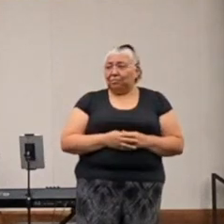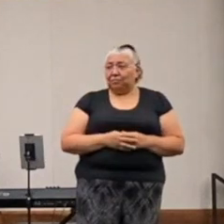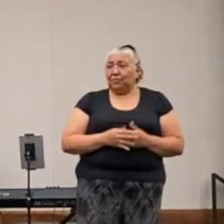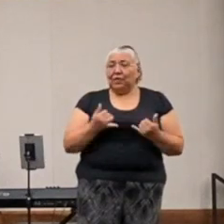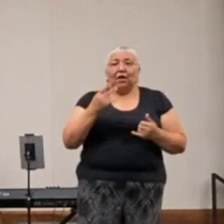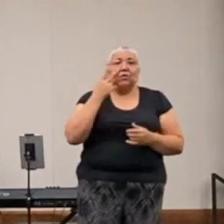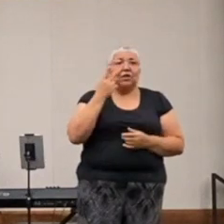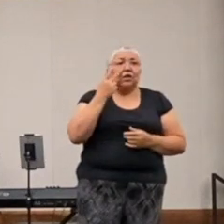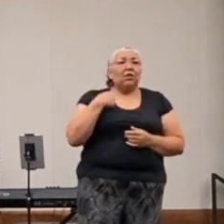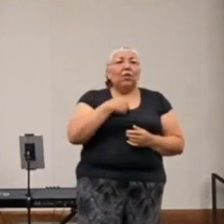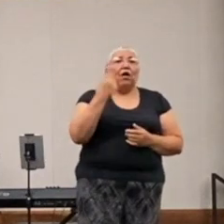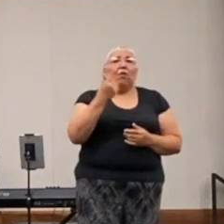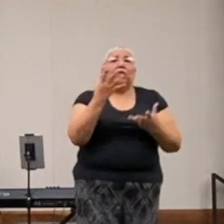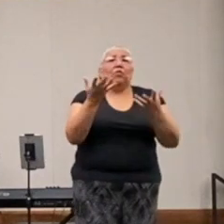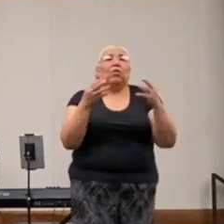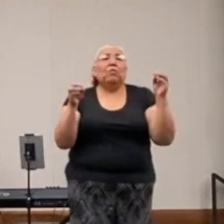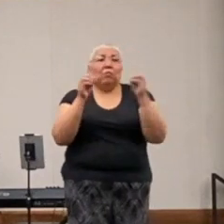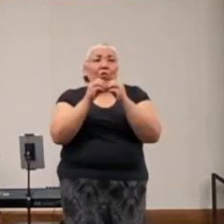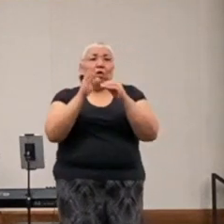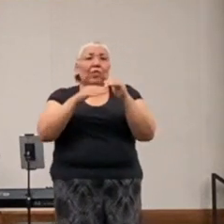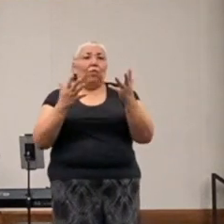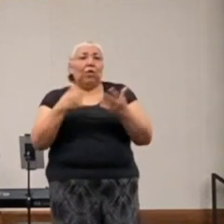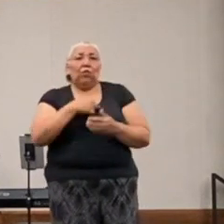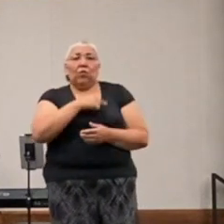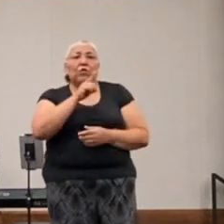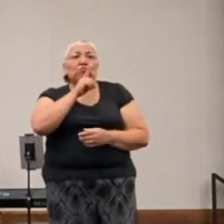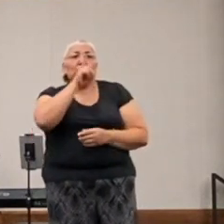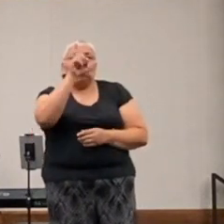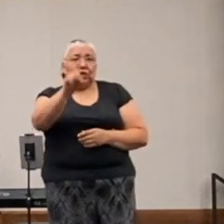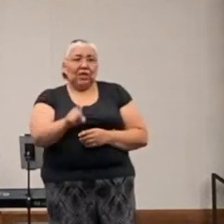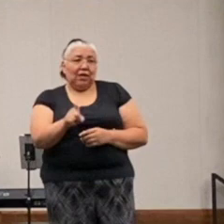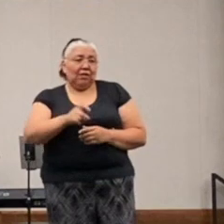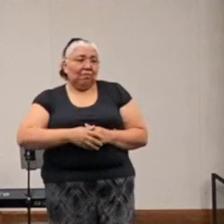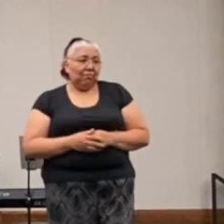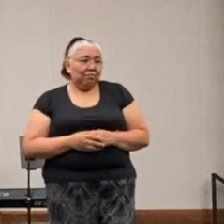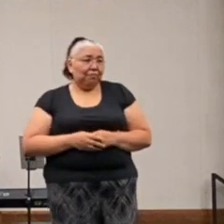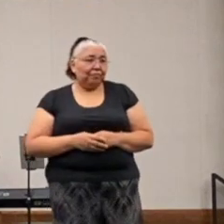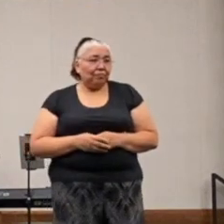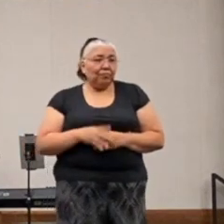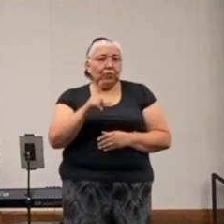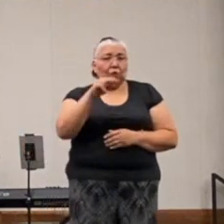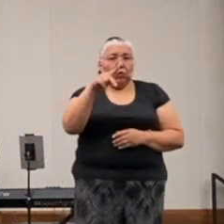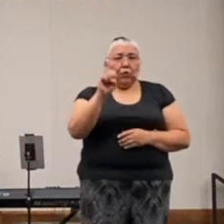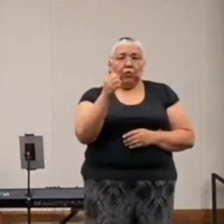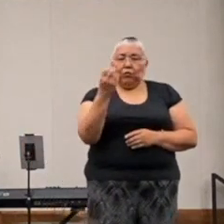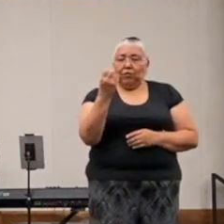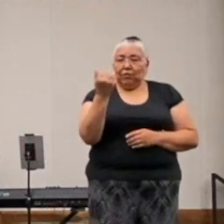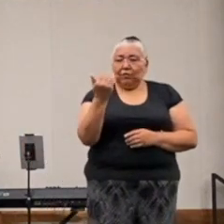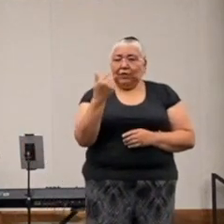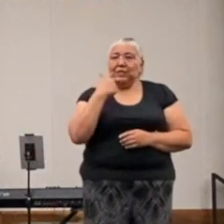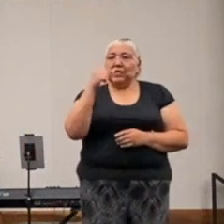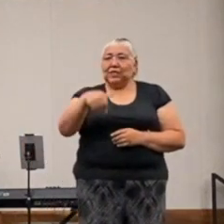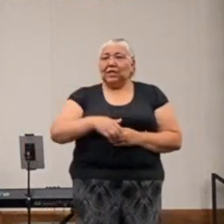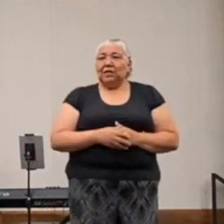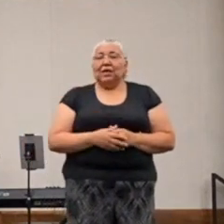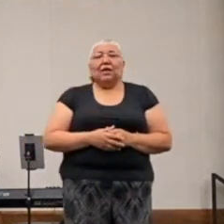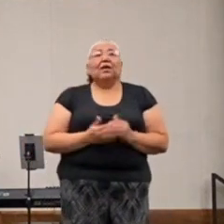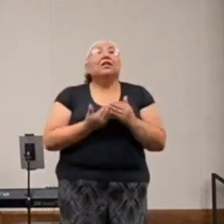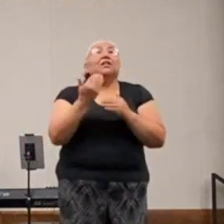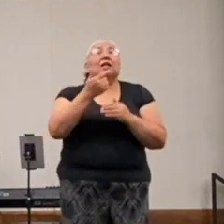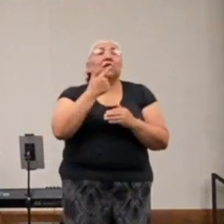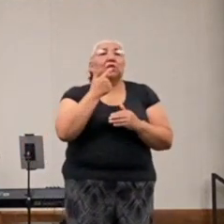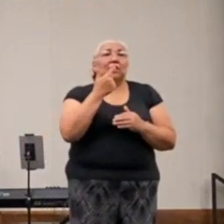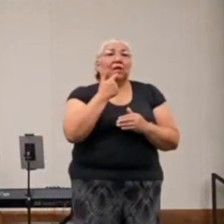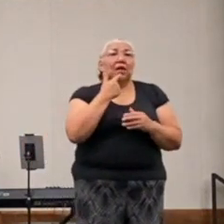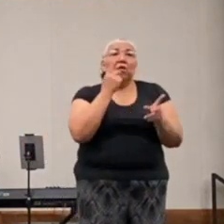See, we always want more than what we truly need, right? Luke 12:15 says this, he then told them,